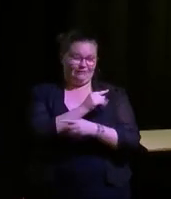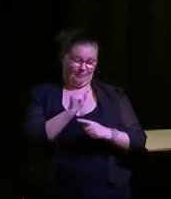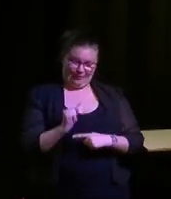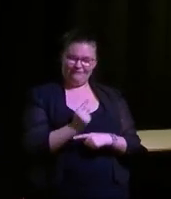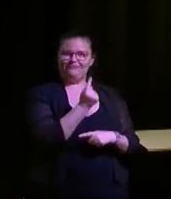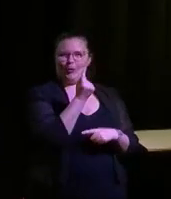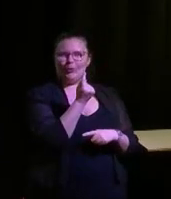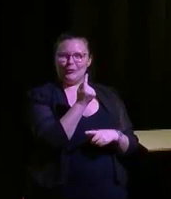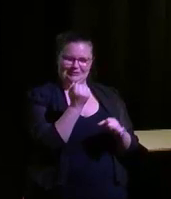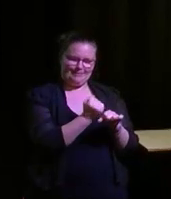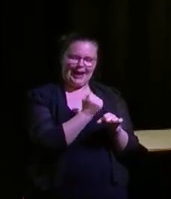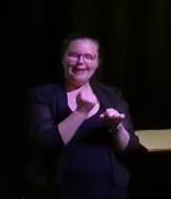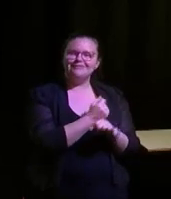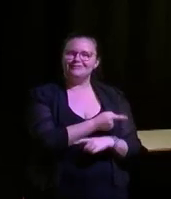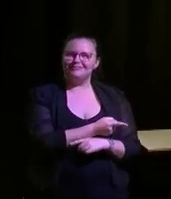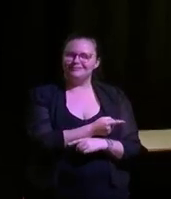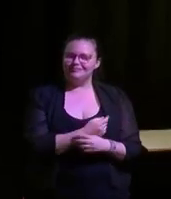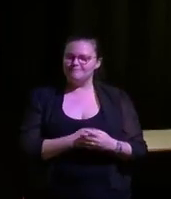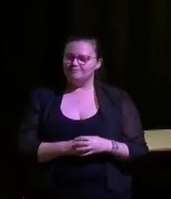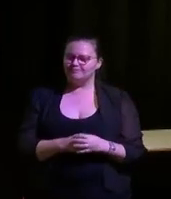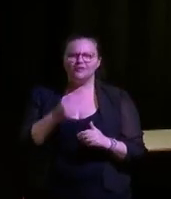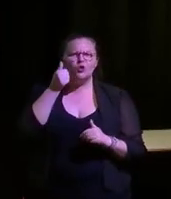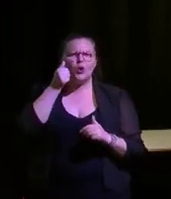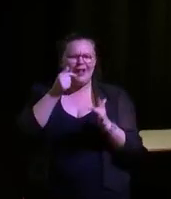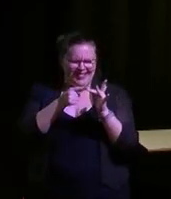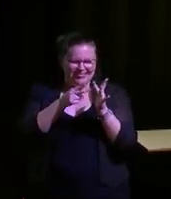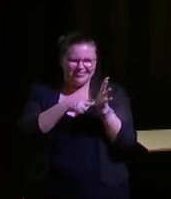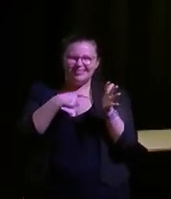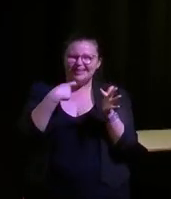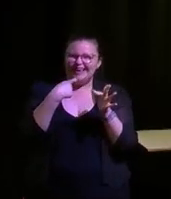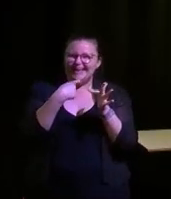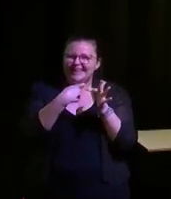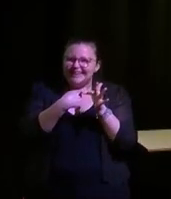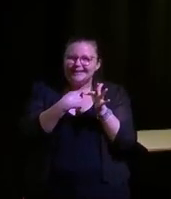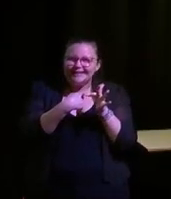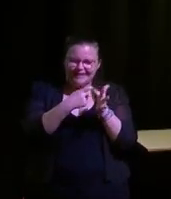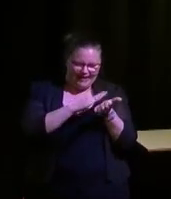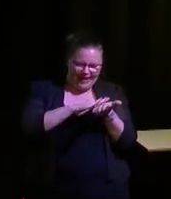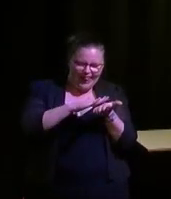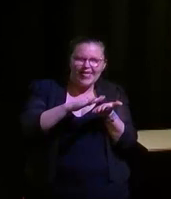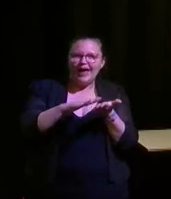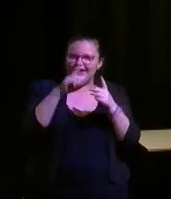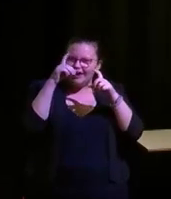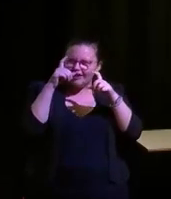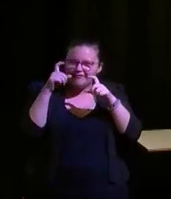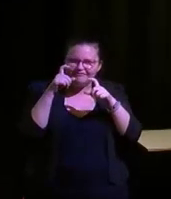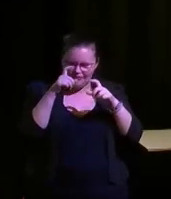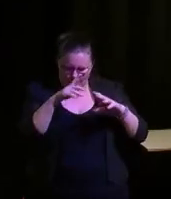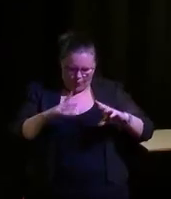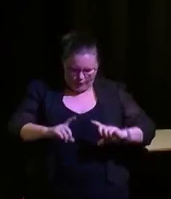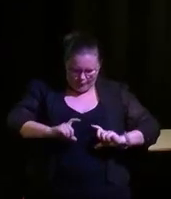did. She went and got, you know, the ink layered photograph that you can go to and they sort of put it onto a